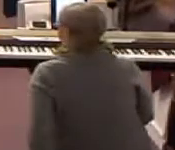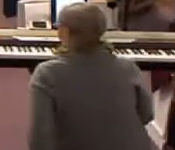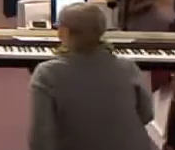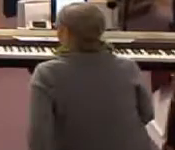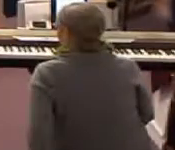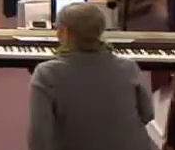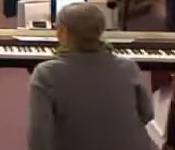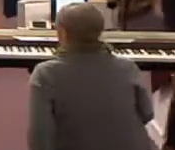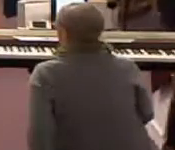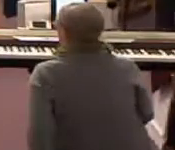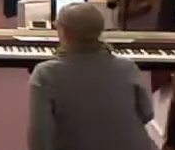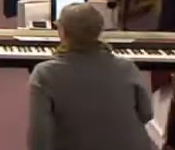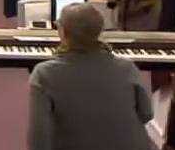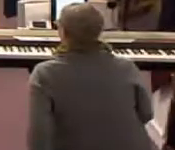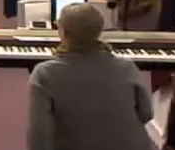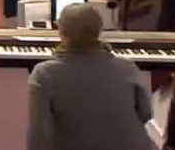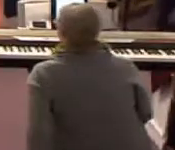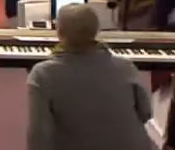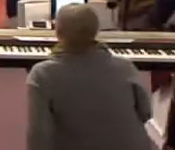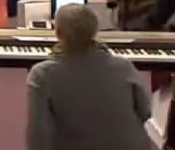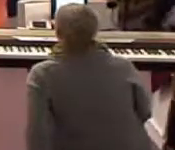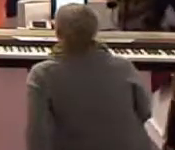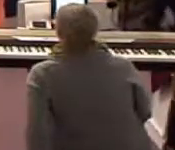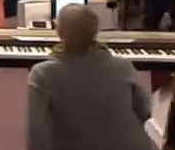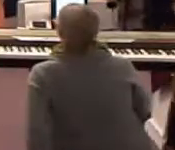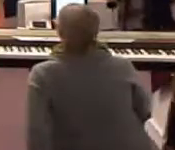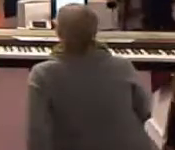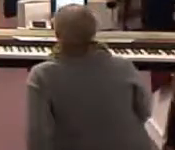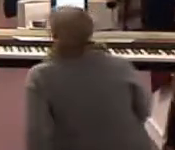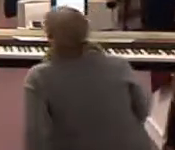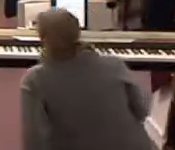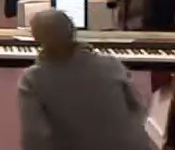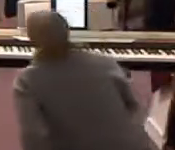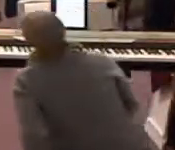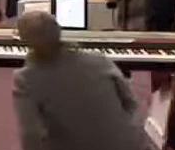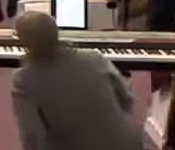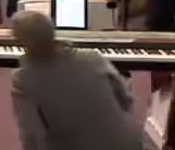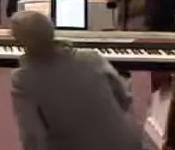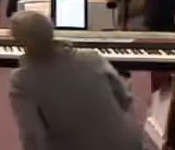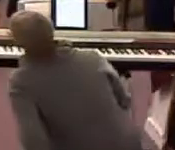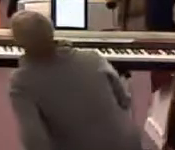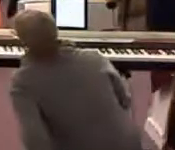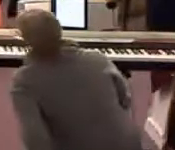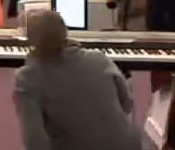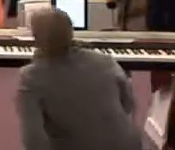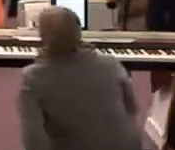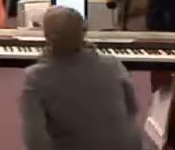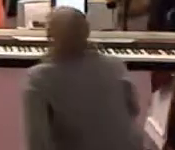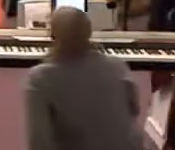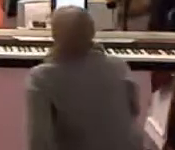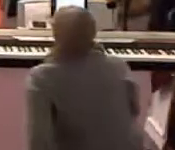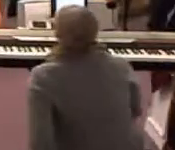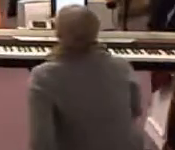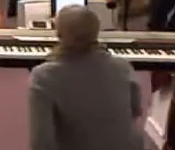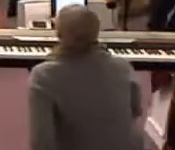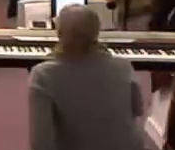I wonder if there's any children that would like to give but just don't have anything right now. And they'd like to come on down.